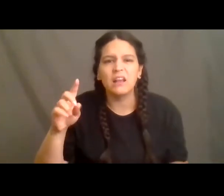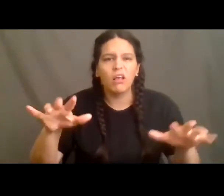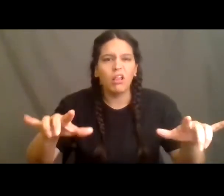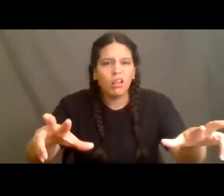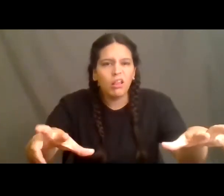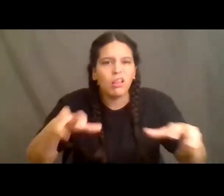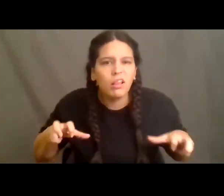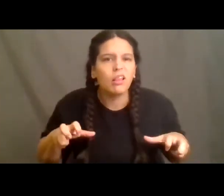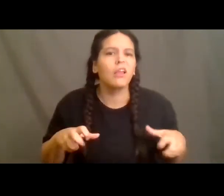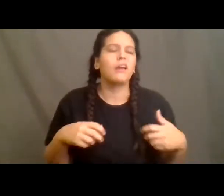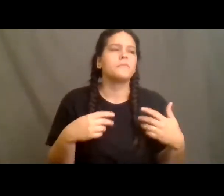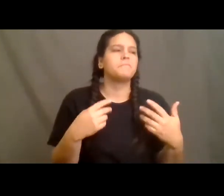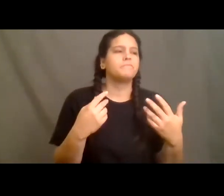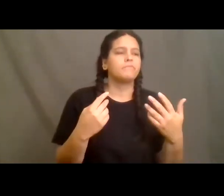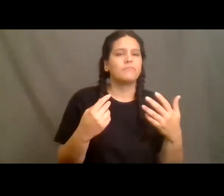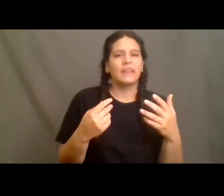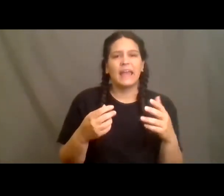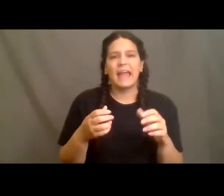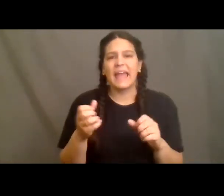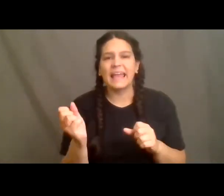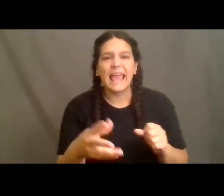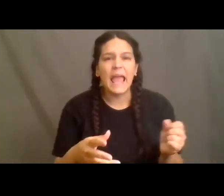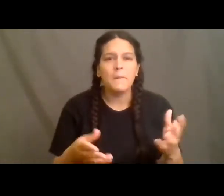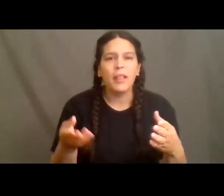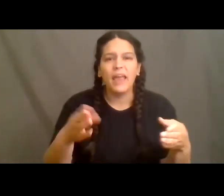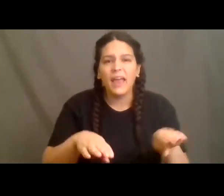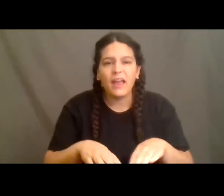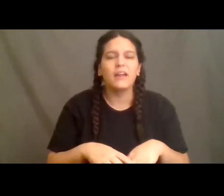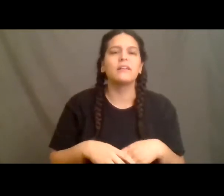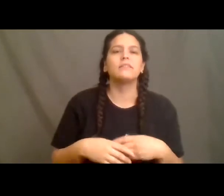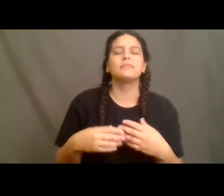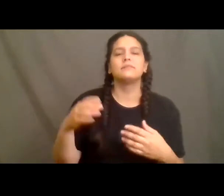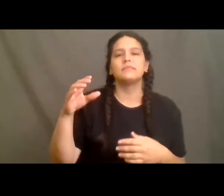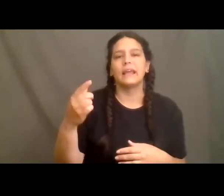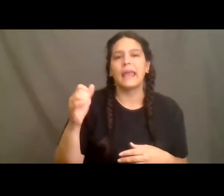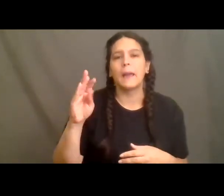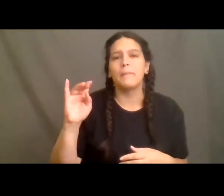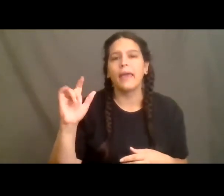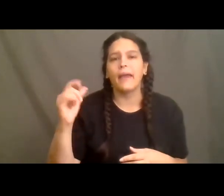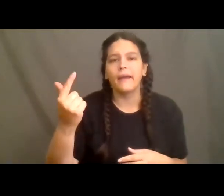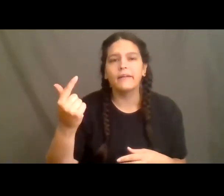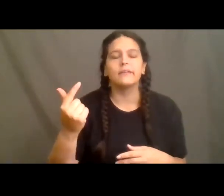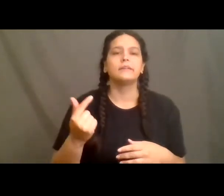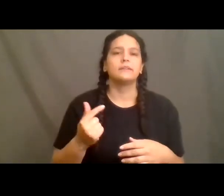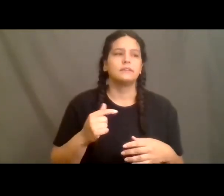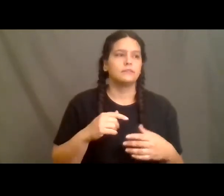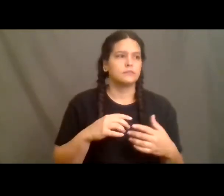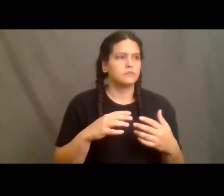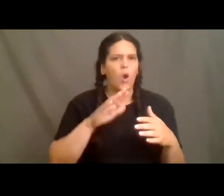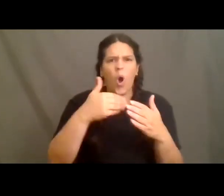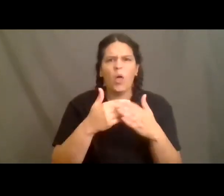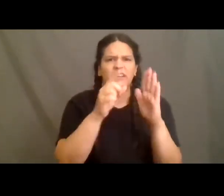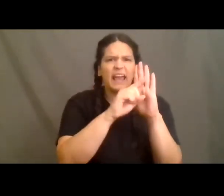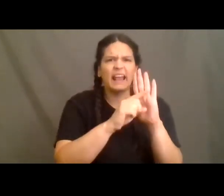the monsters, you know, just like all the bad things, all the bad the different monsters,